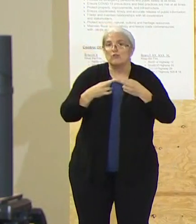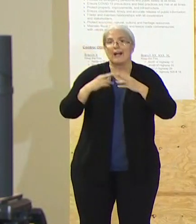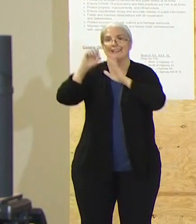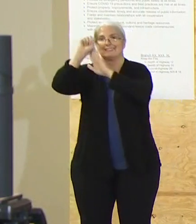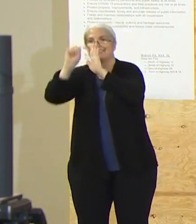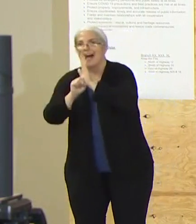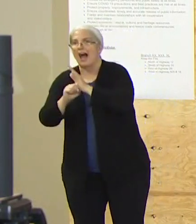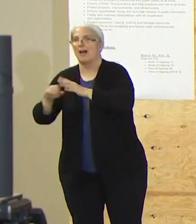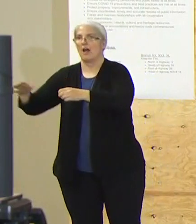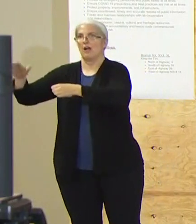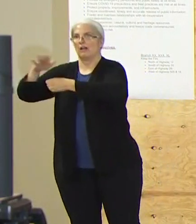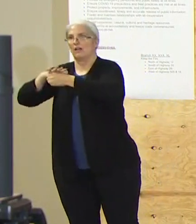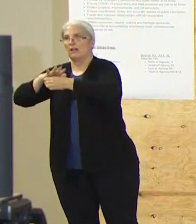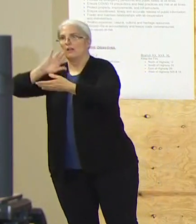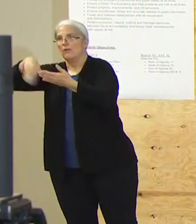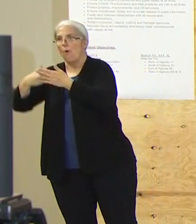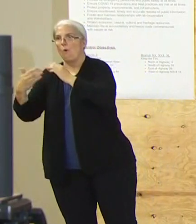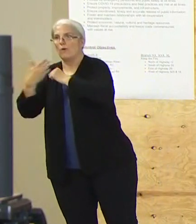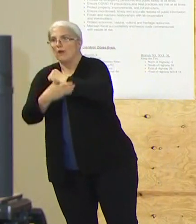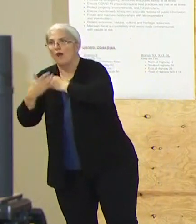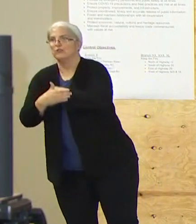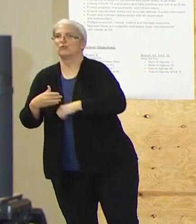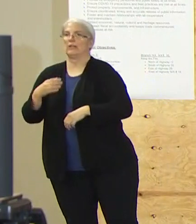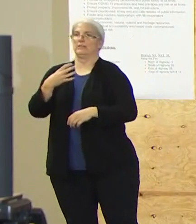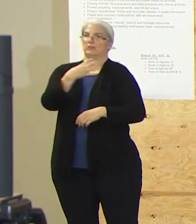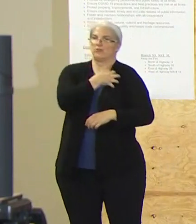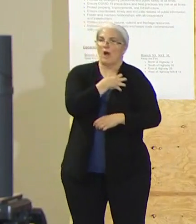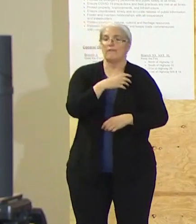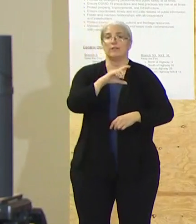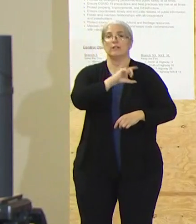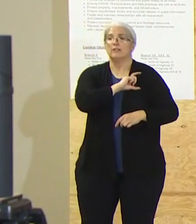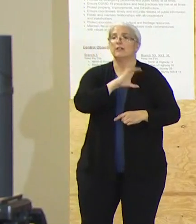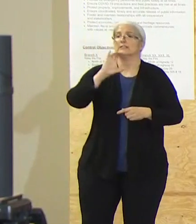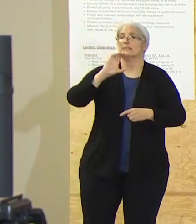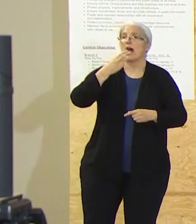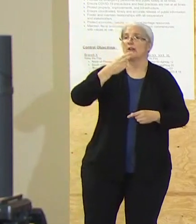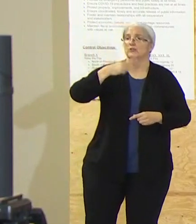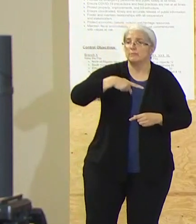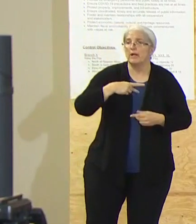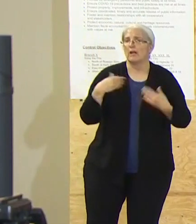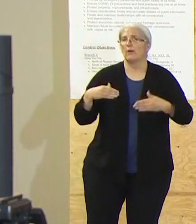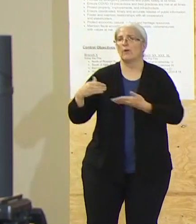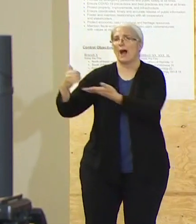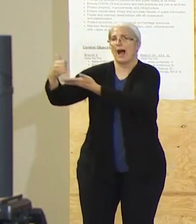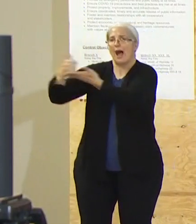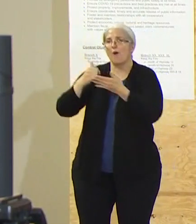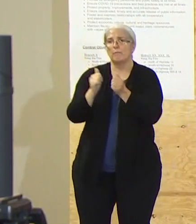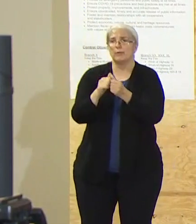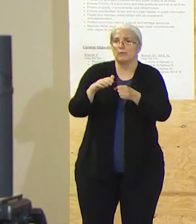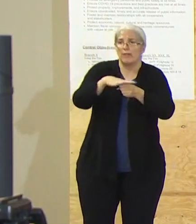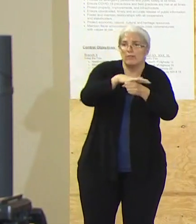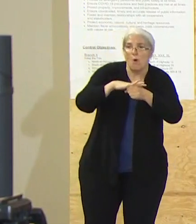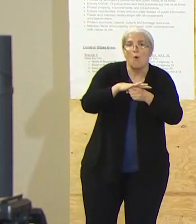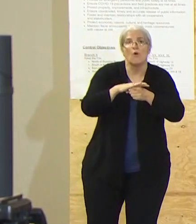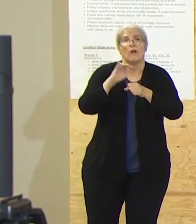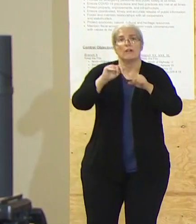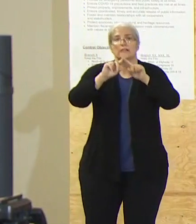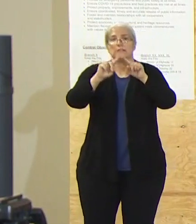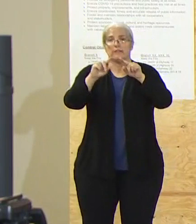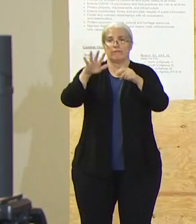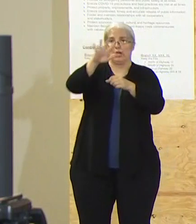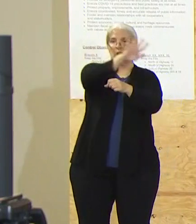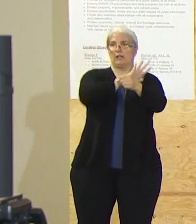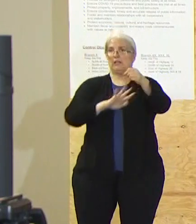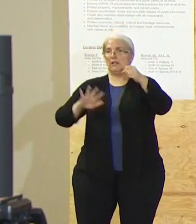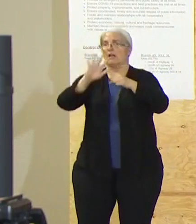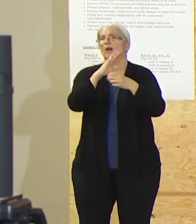an extraordinary job, the California Highway Patrol that's helping with logistics on a regional basis. Let me thank all of our